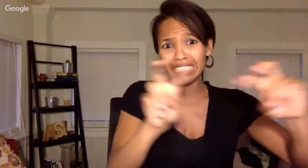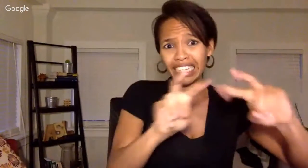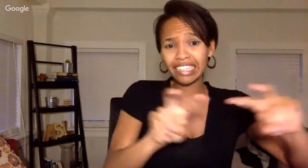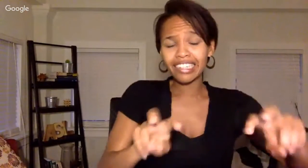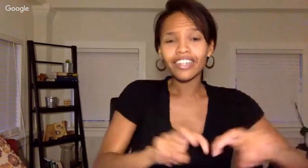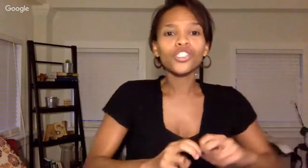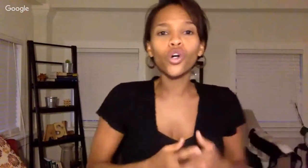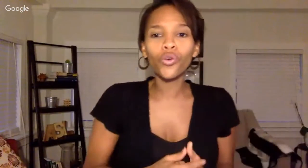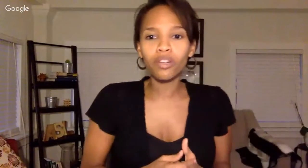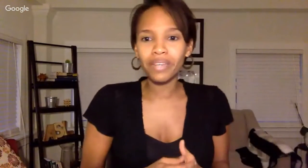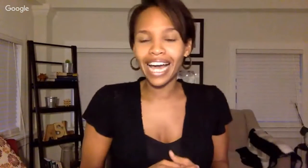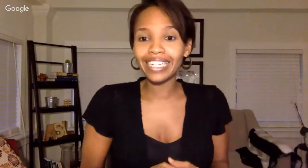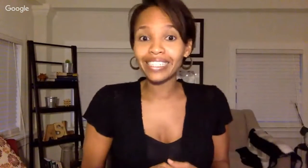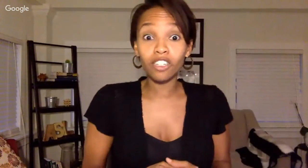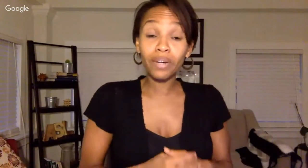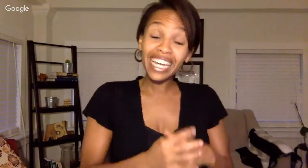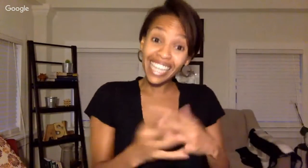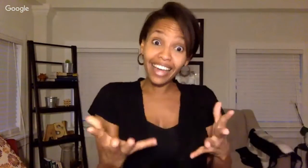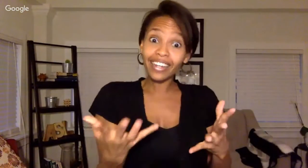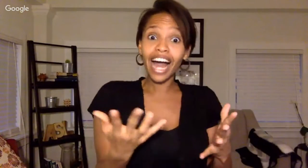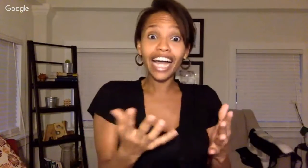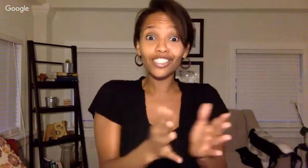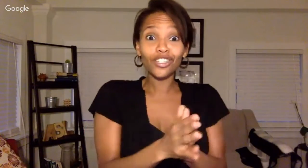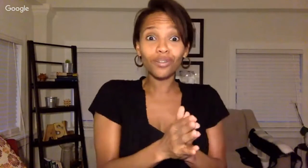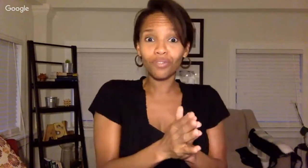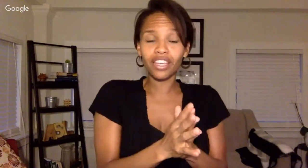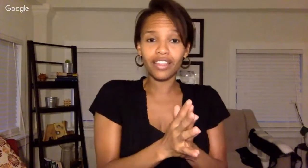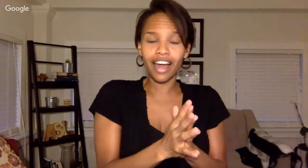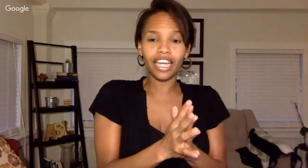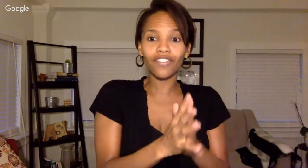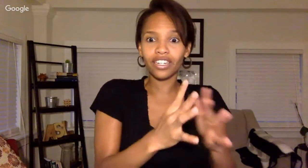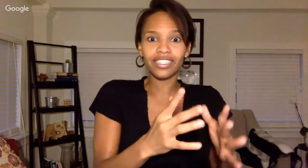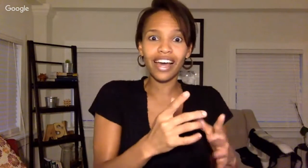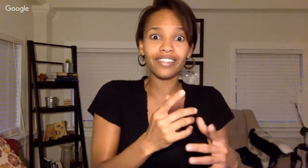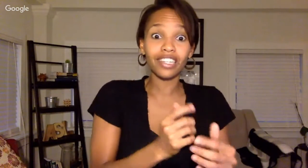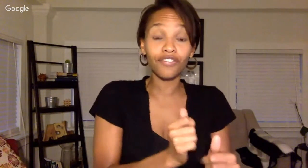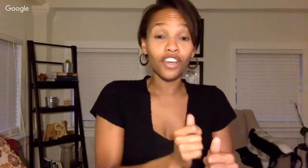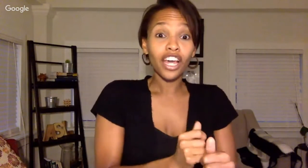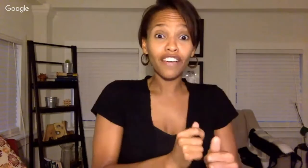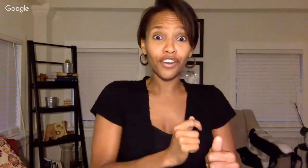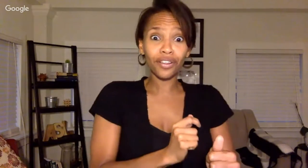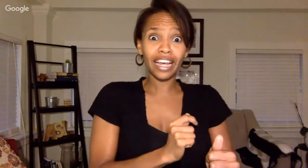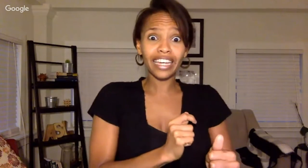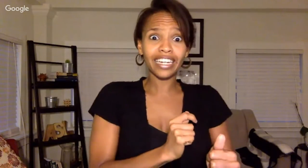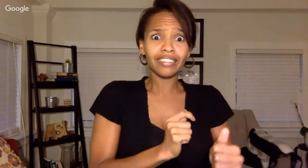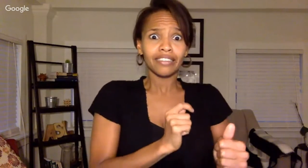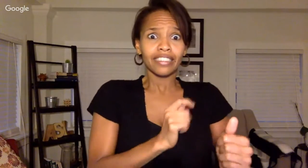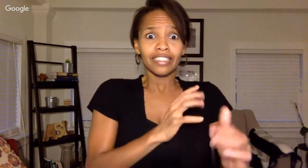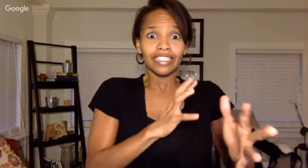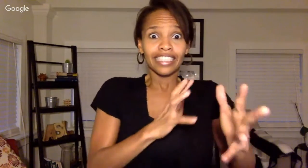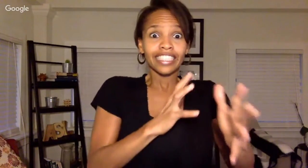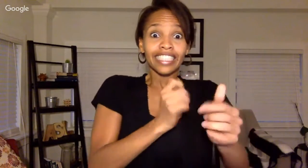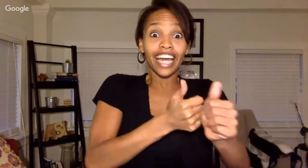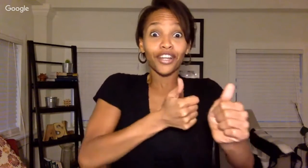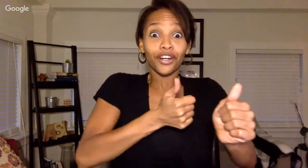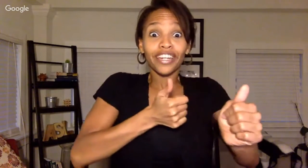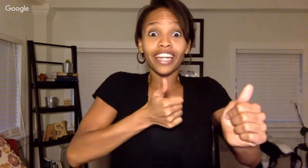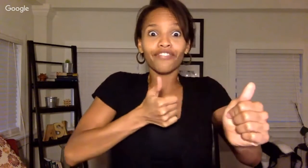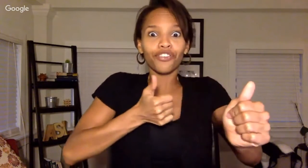like, so it wouldn't be ideal. But again, I still don't think that even on a test, if you're like, and you're getting further and